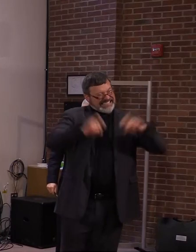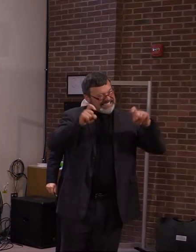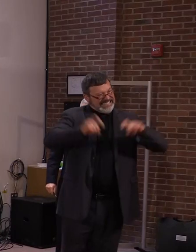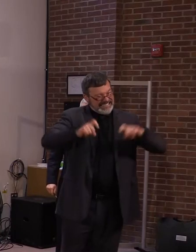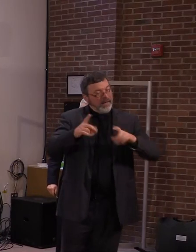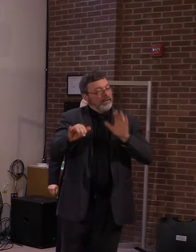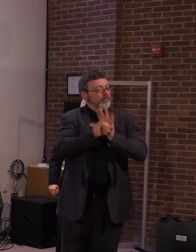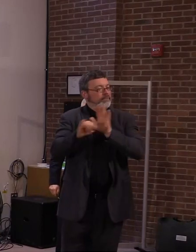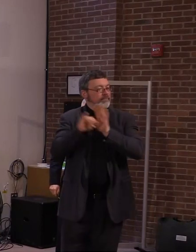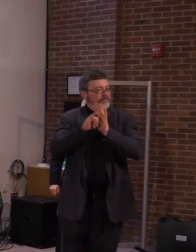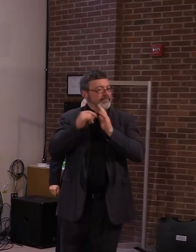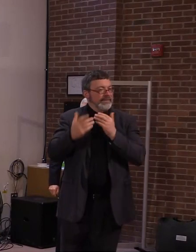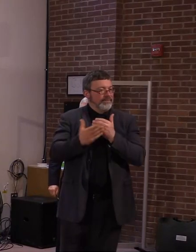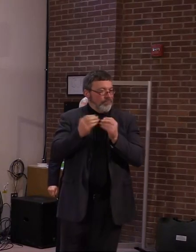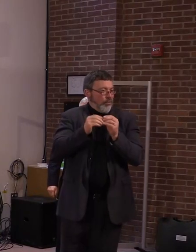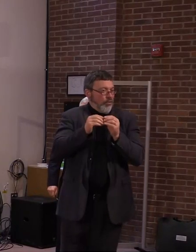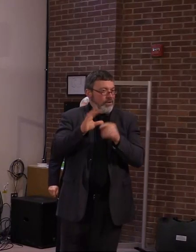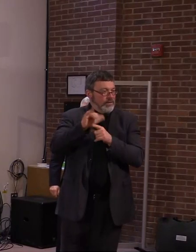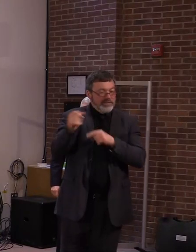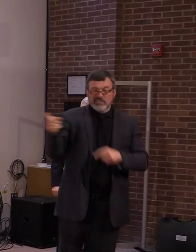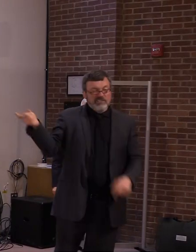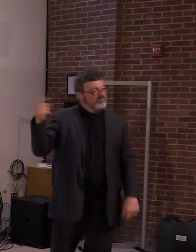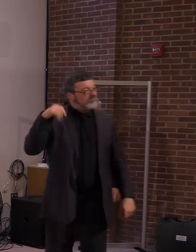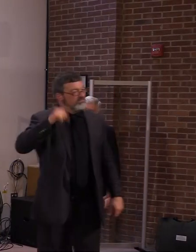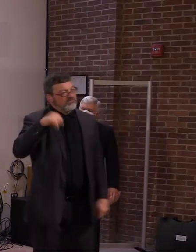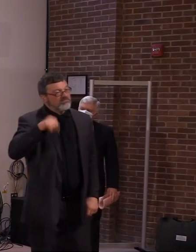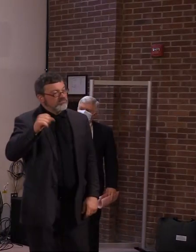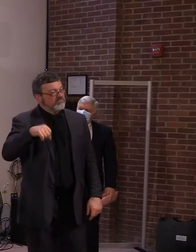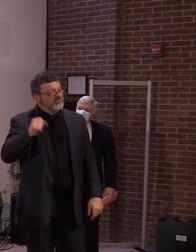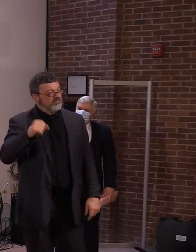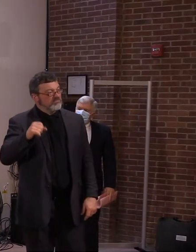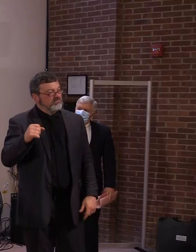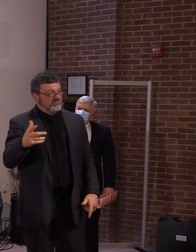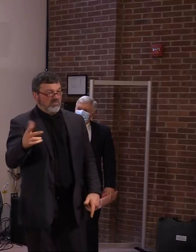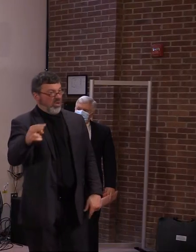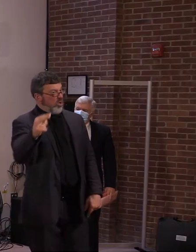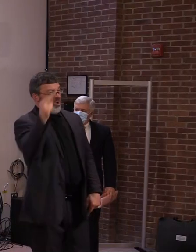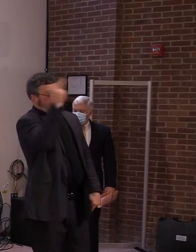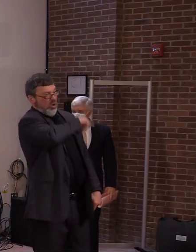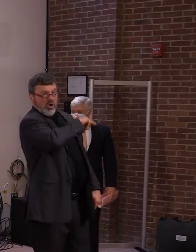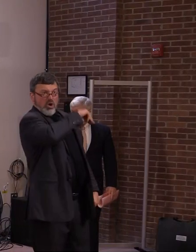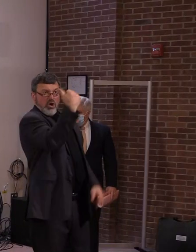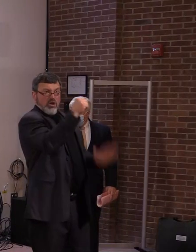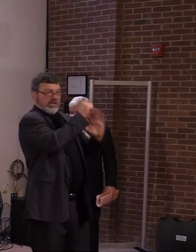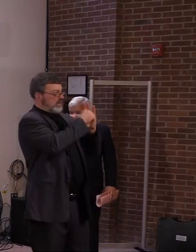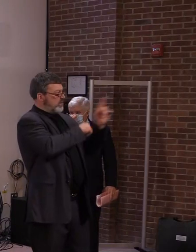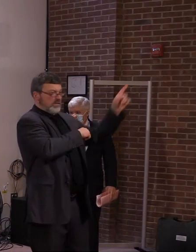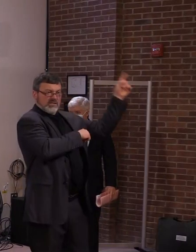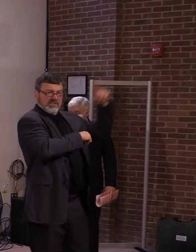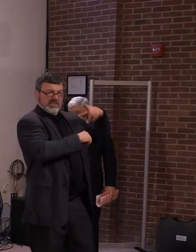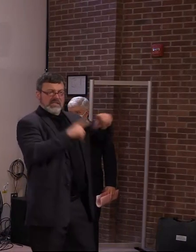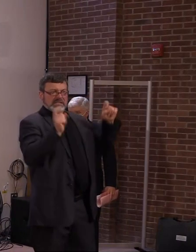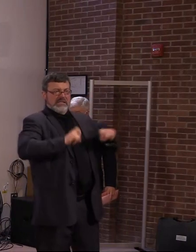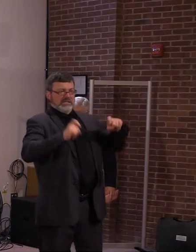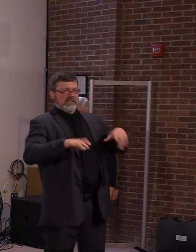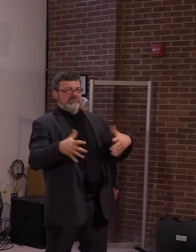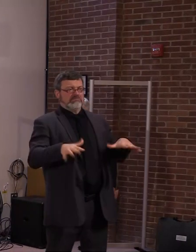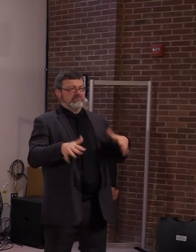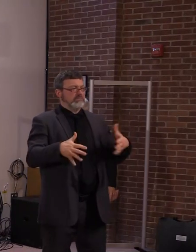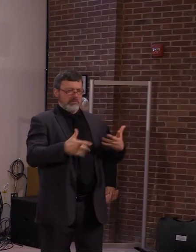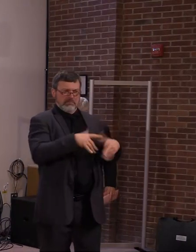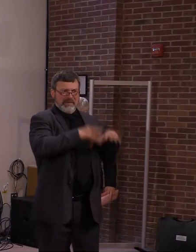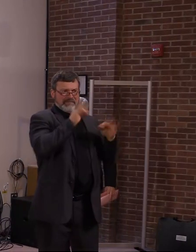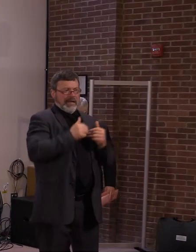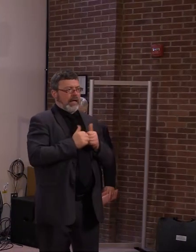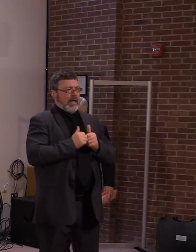know, you look at how much testing we're doing relative to other states, but you also know that when we compare our hospitalization and fatality numbers, that on those metrics we